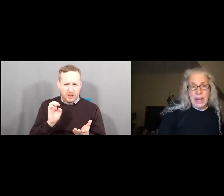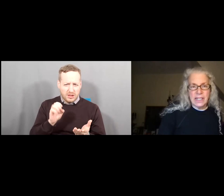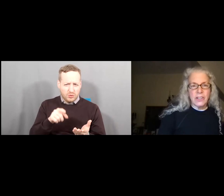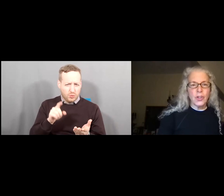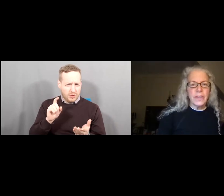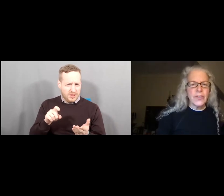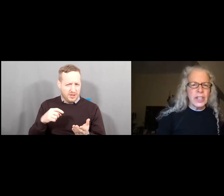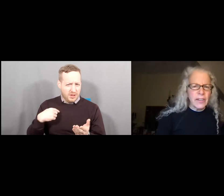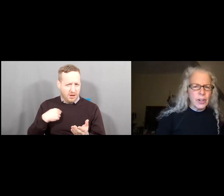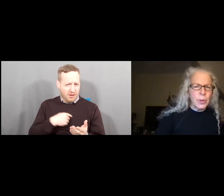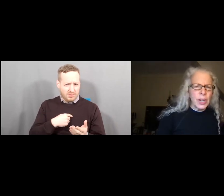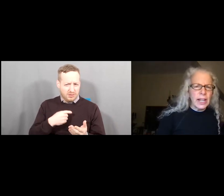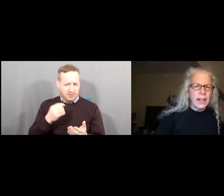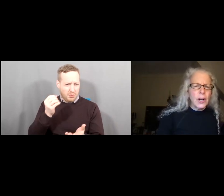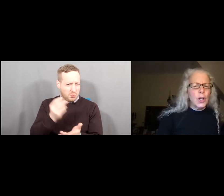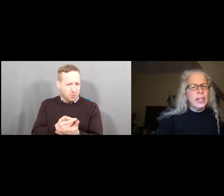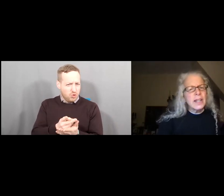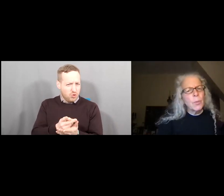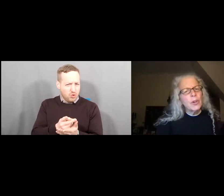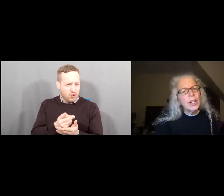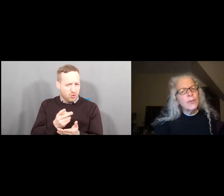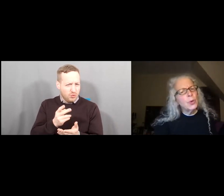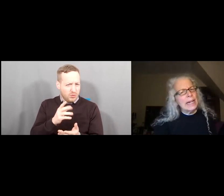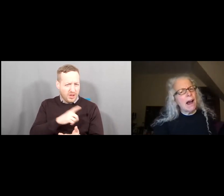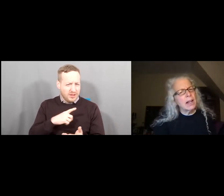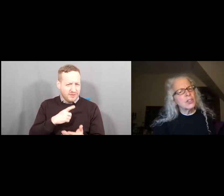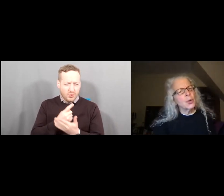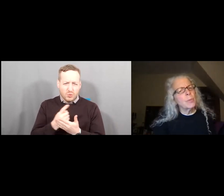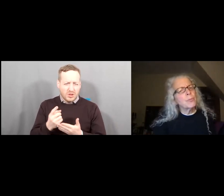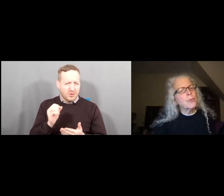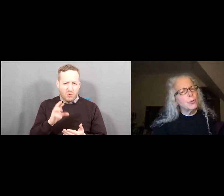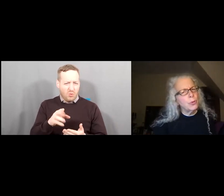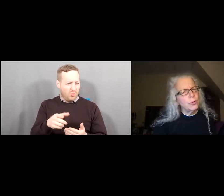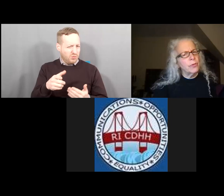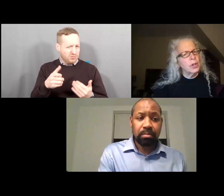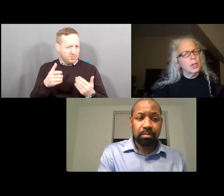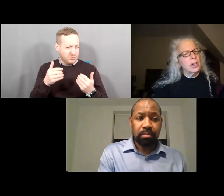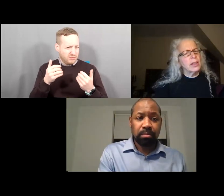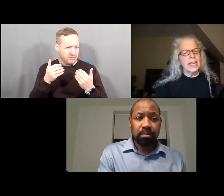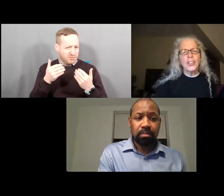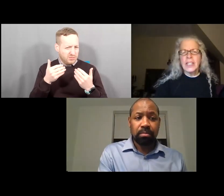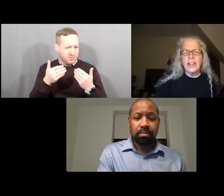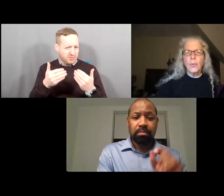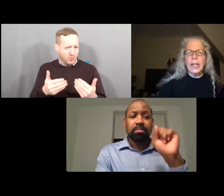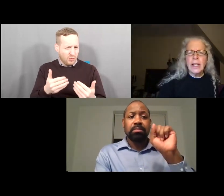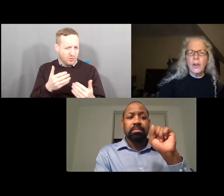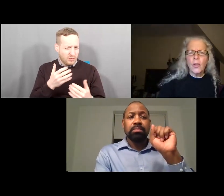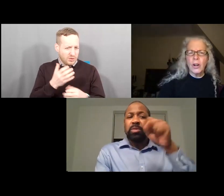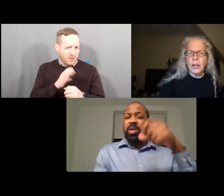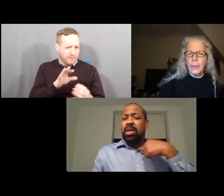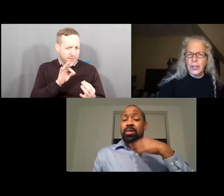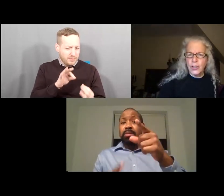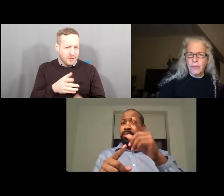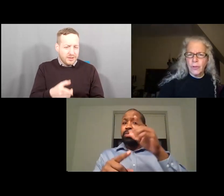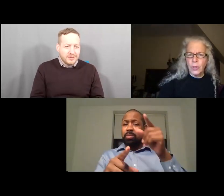the best service for the deaf community? Ernest, I'm wondering if you need us to approve the legislative week,